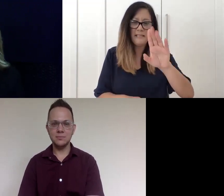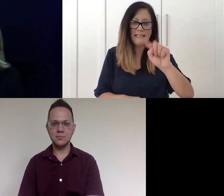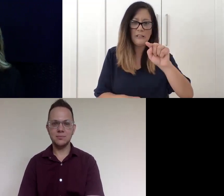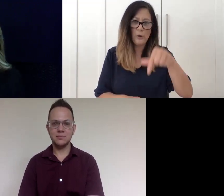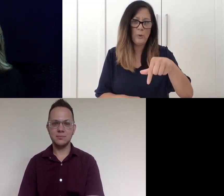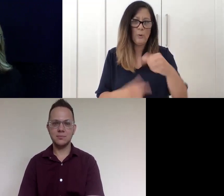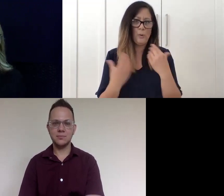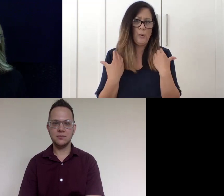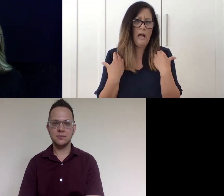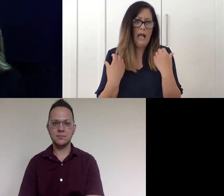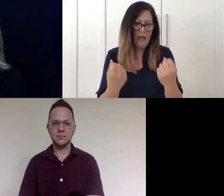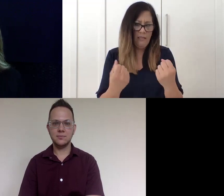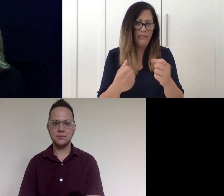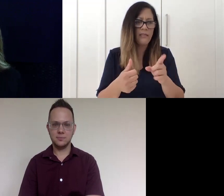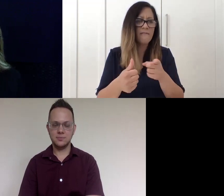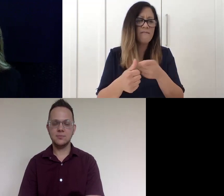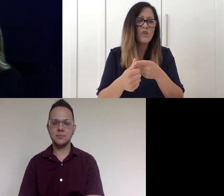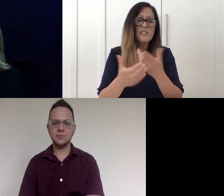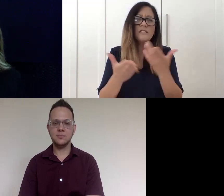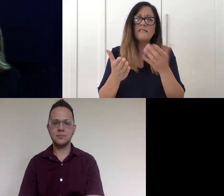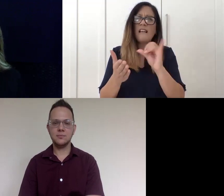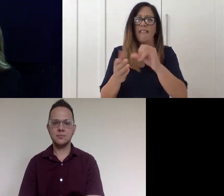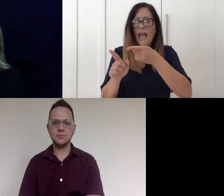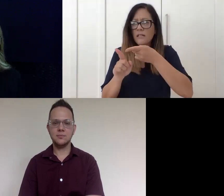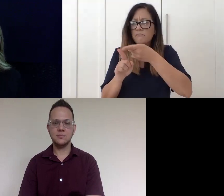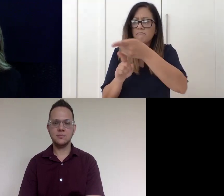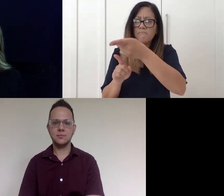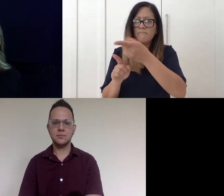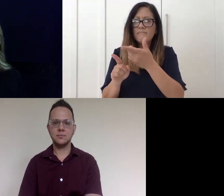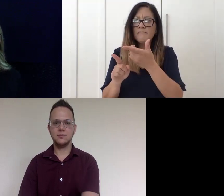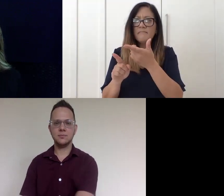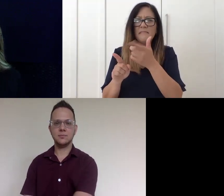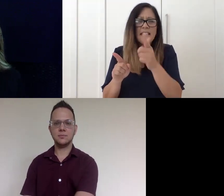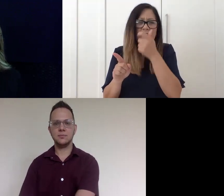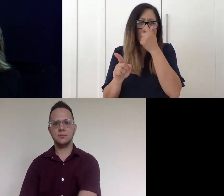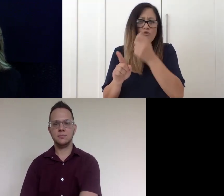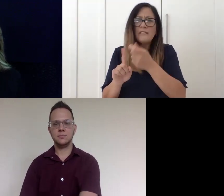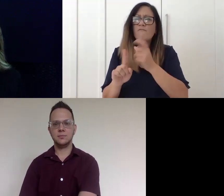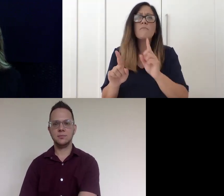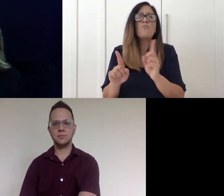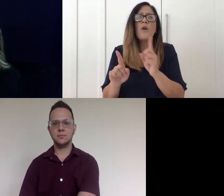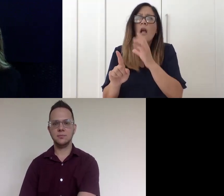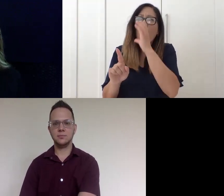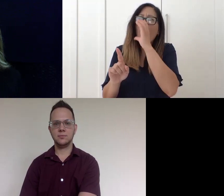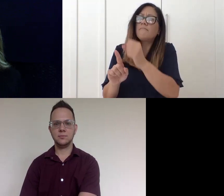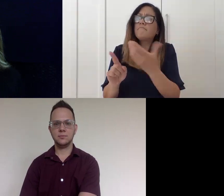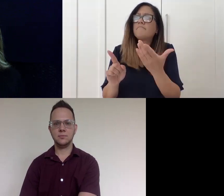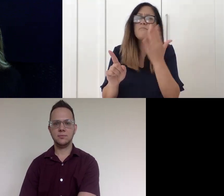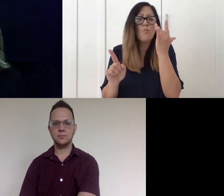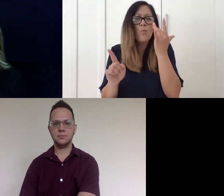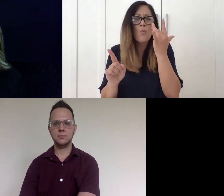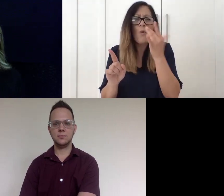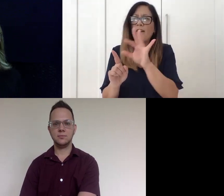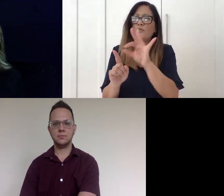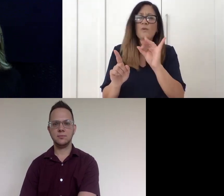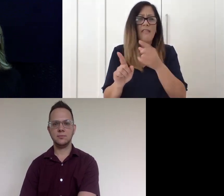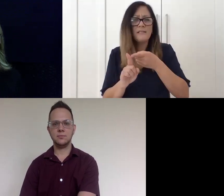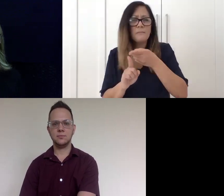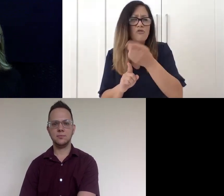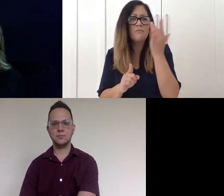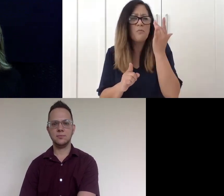So now I'm going to narrow down to your specialty. You've worked with LGBTQ health, and I want to know where you got